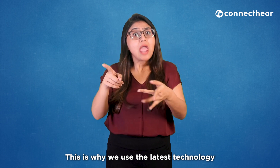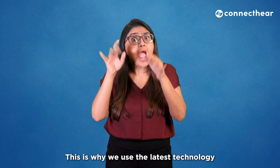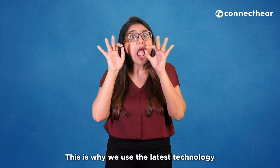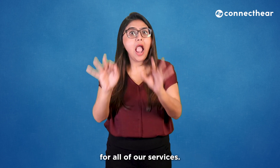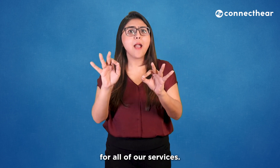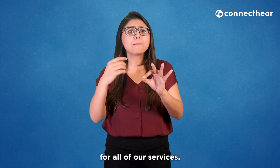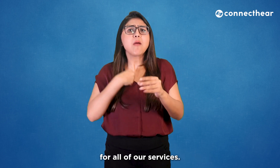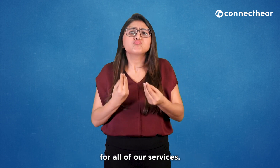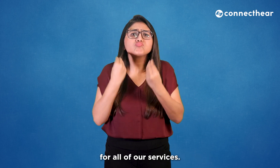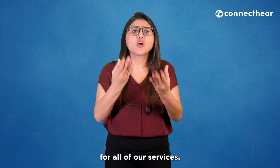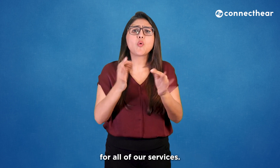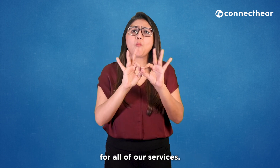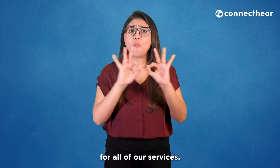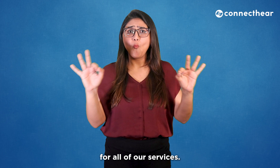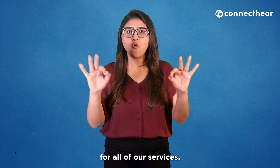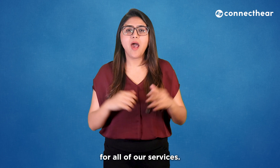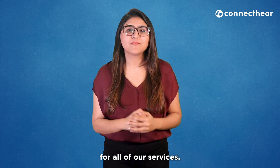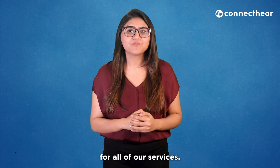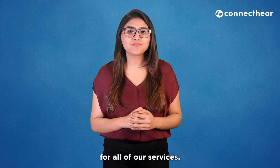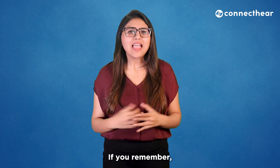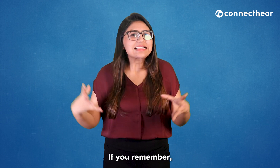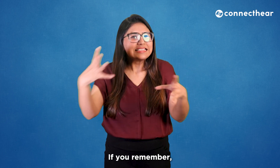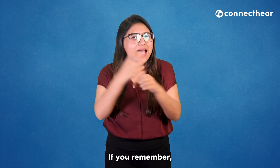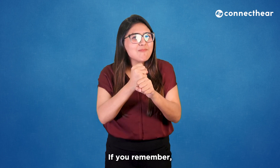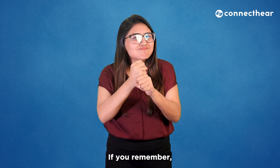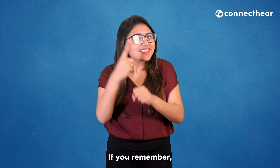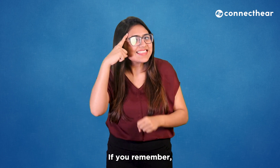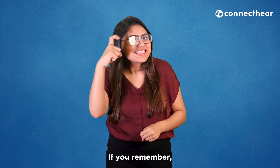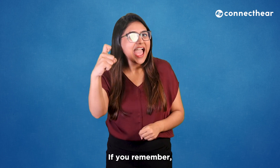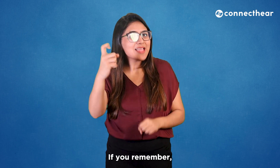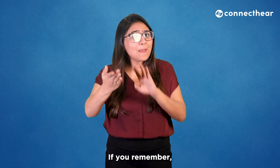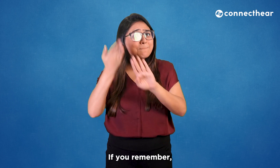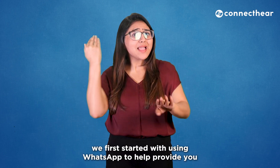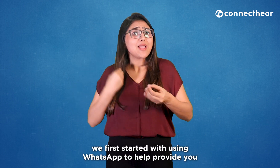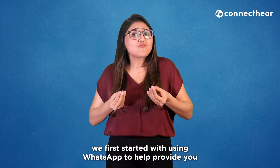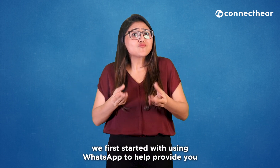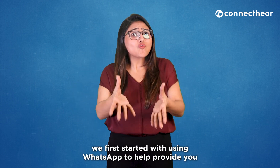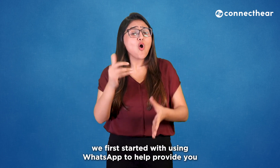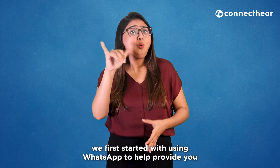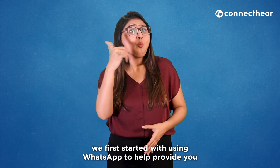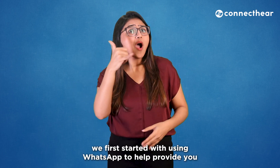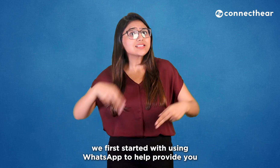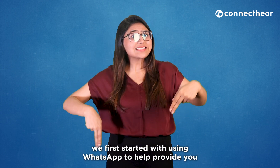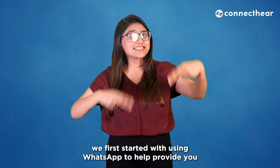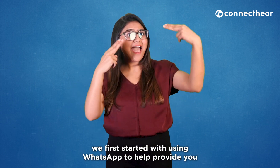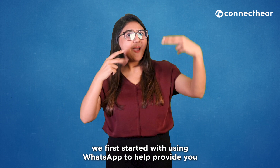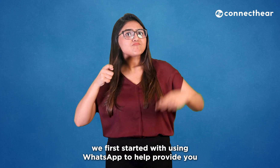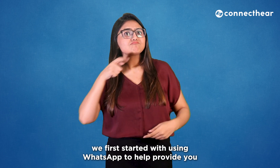all of our services. If you remember, we first started with using WhatsApp to help